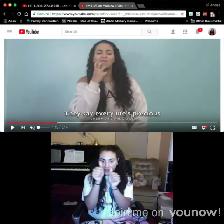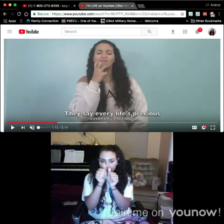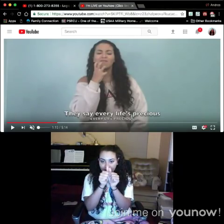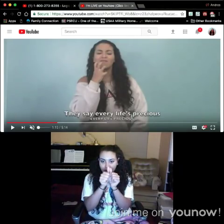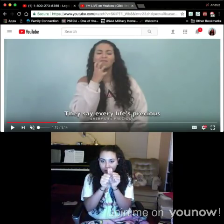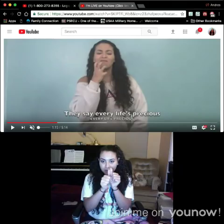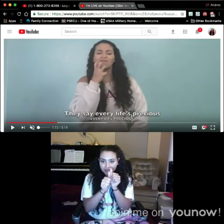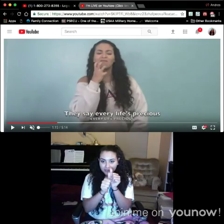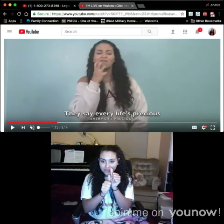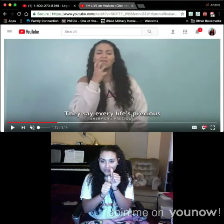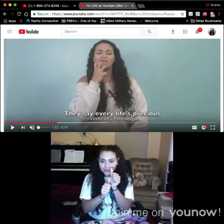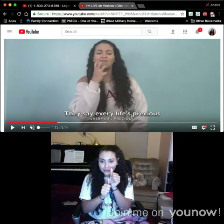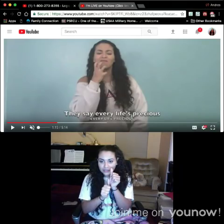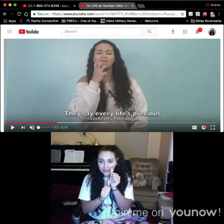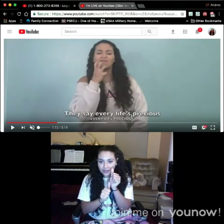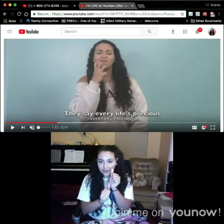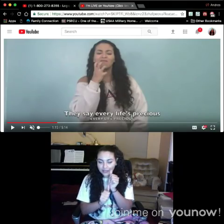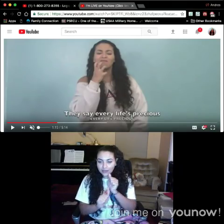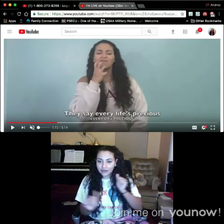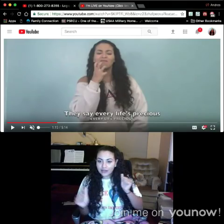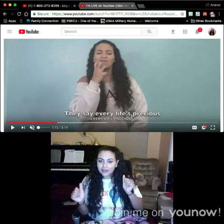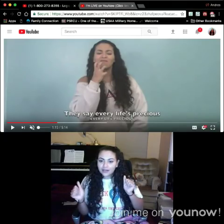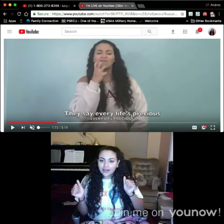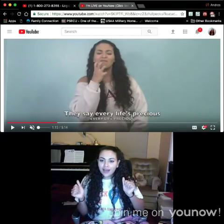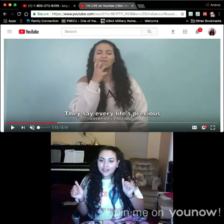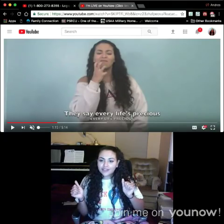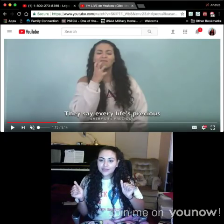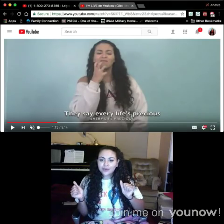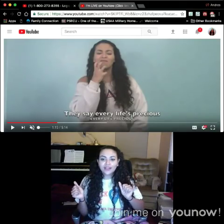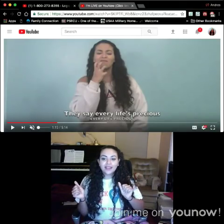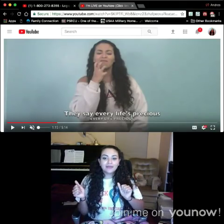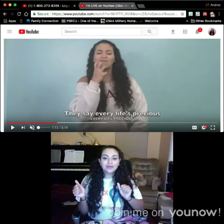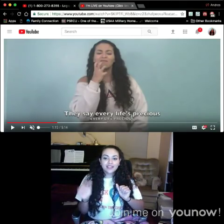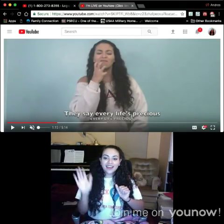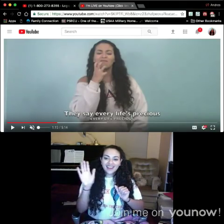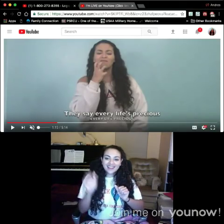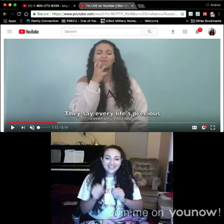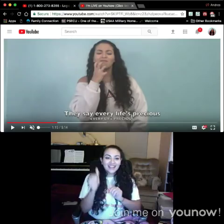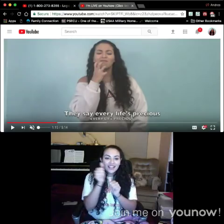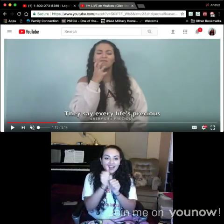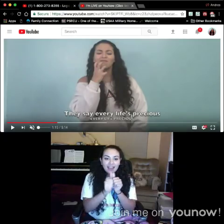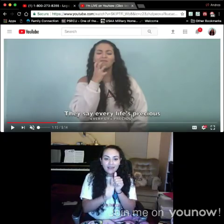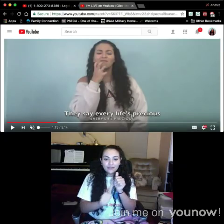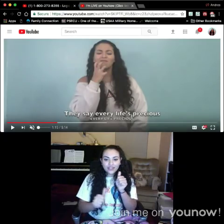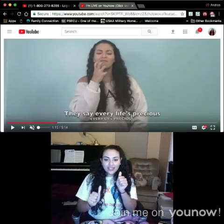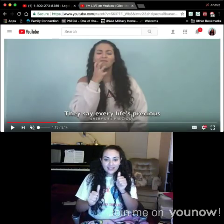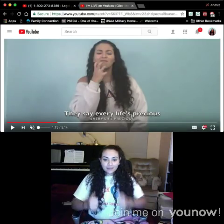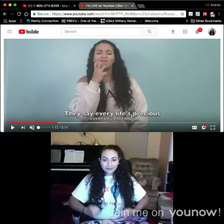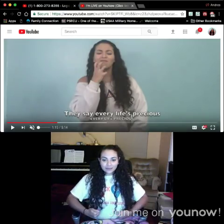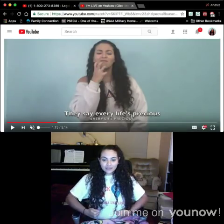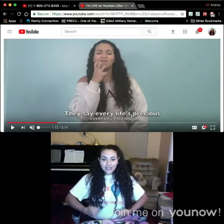thumbs and you kind of rub them next to each other. Hi, trustworthy Dan music. Hi.